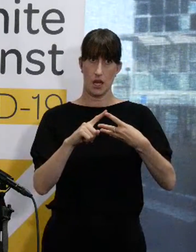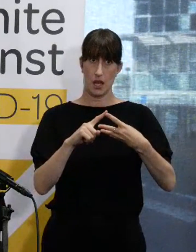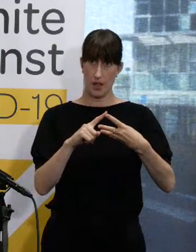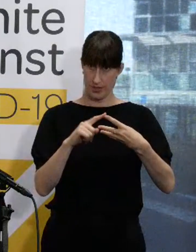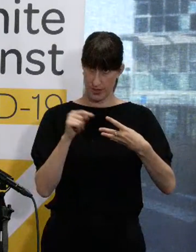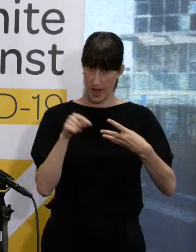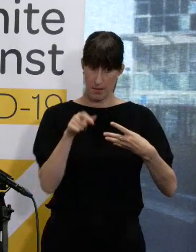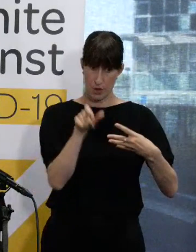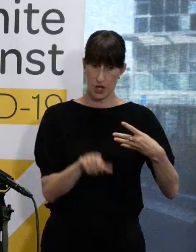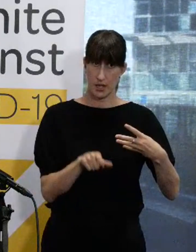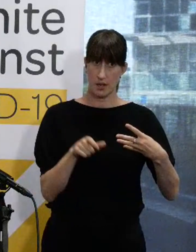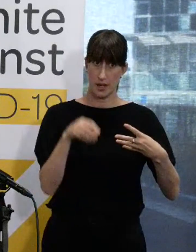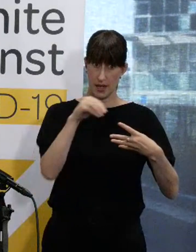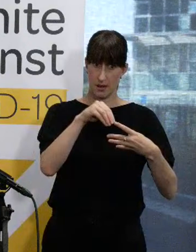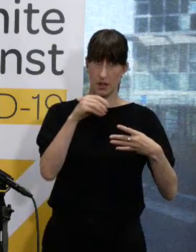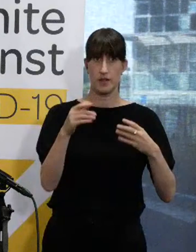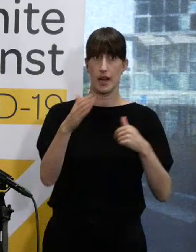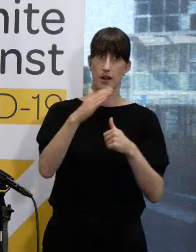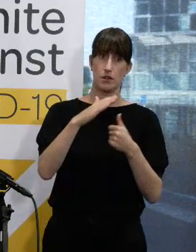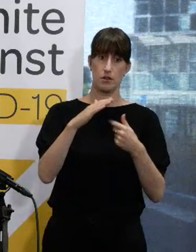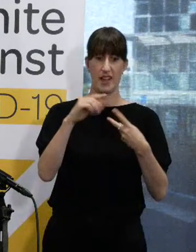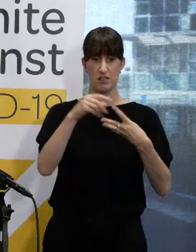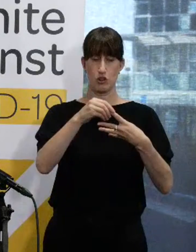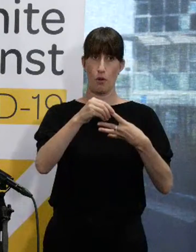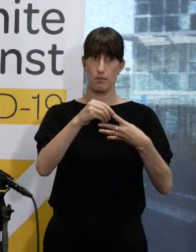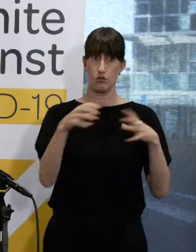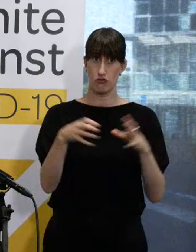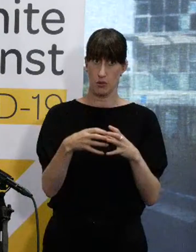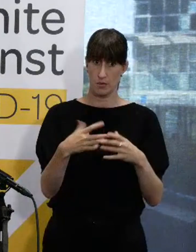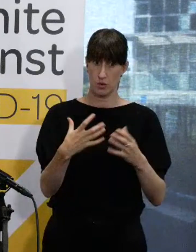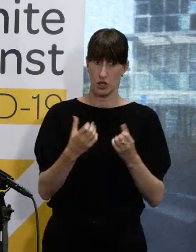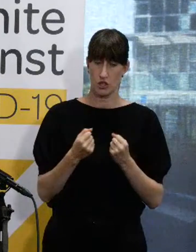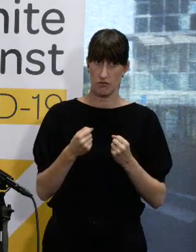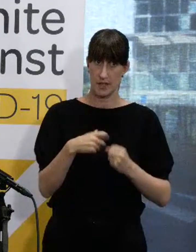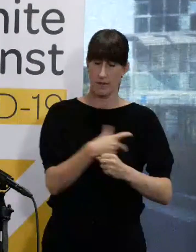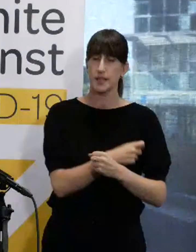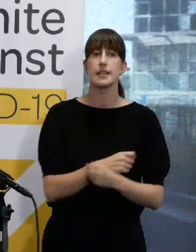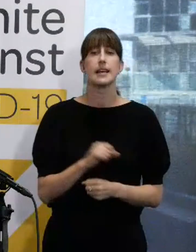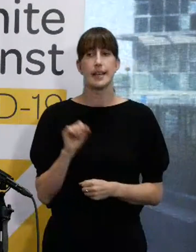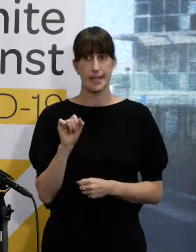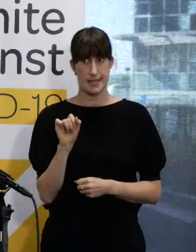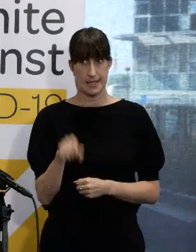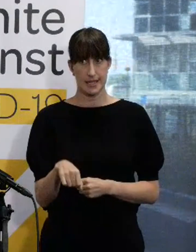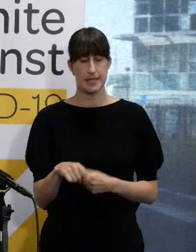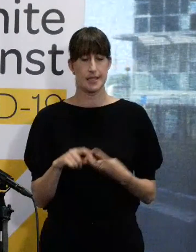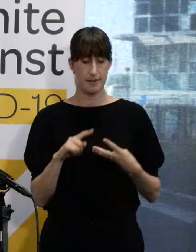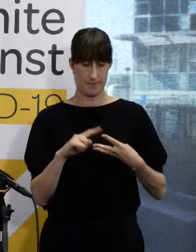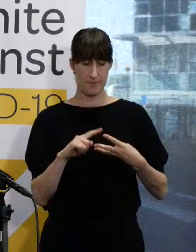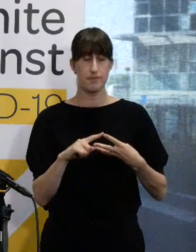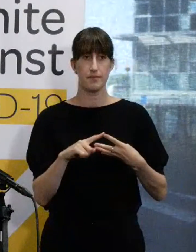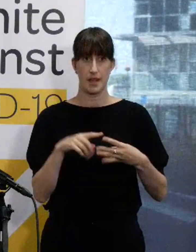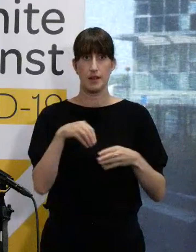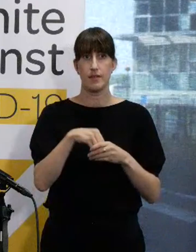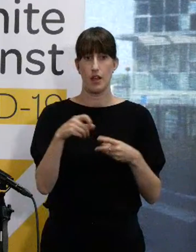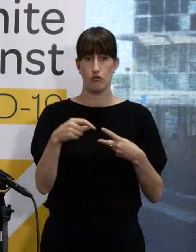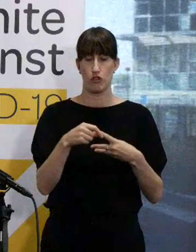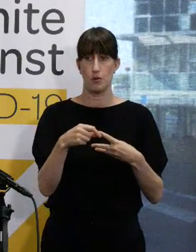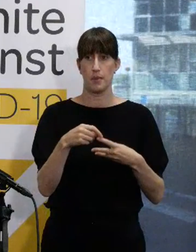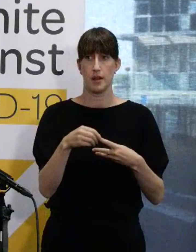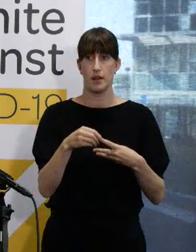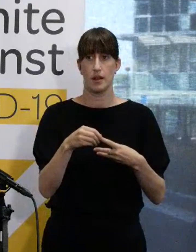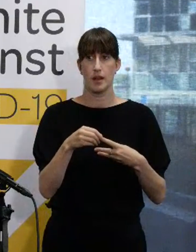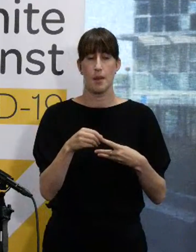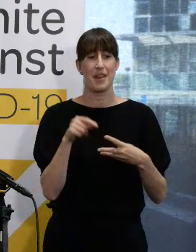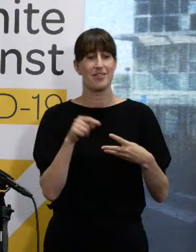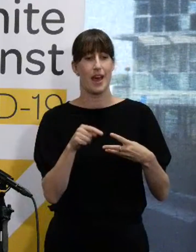is now about 16,500 people, partly because with the rolling in of new people from Defence Force and so